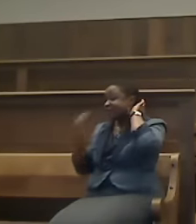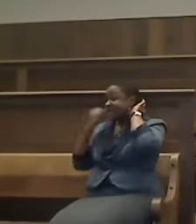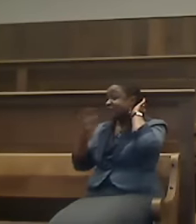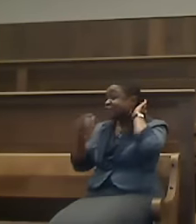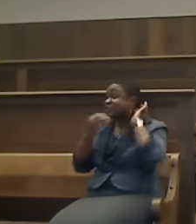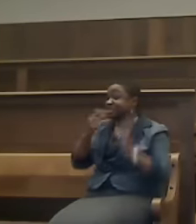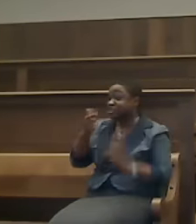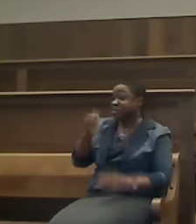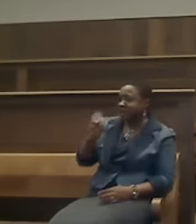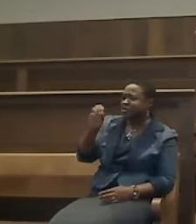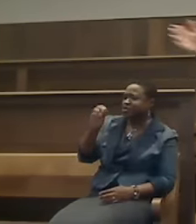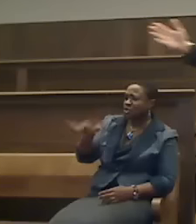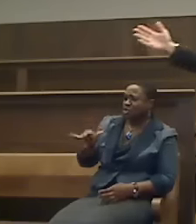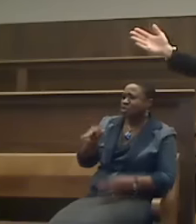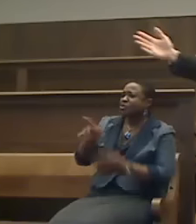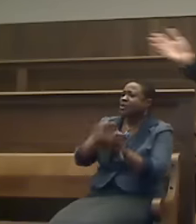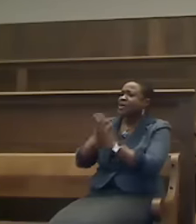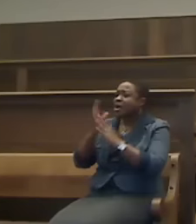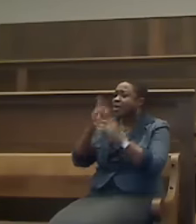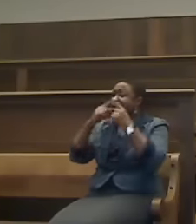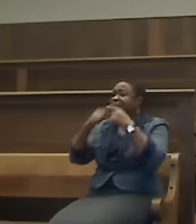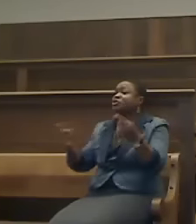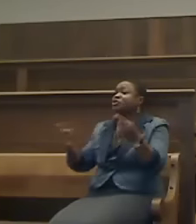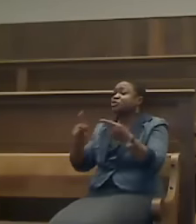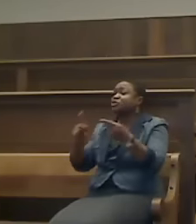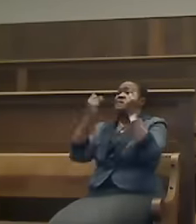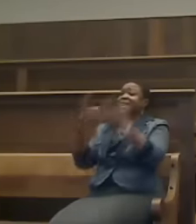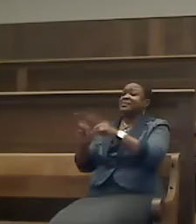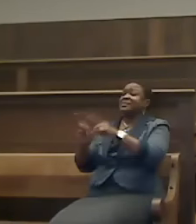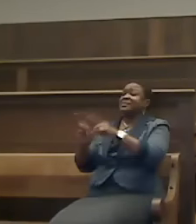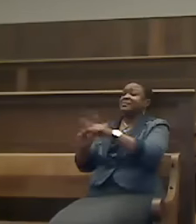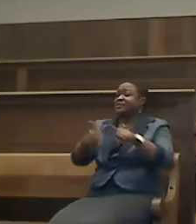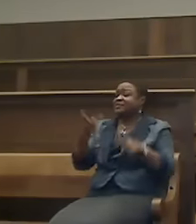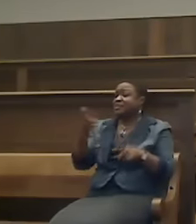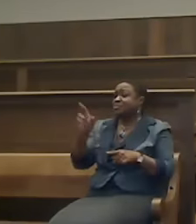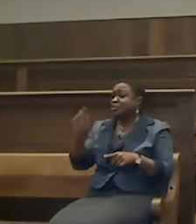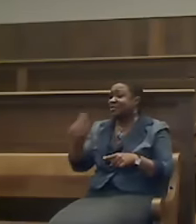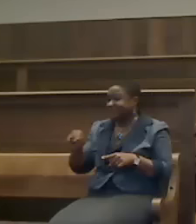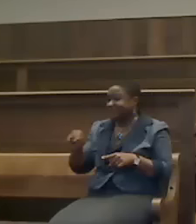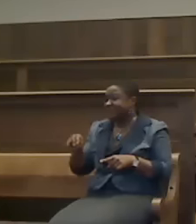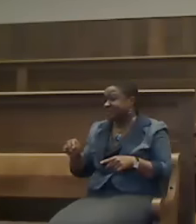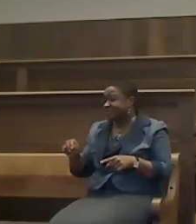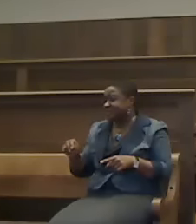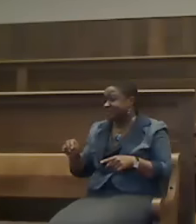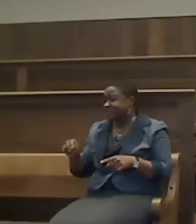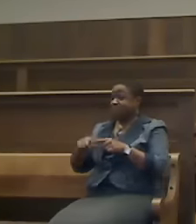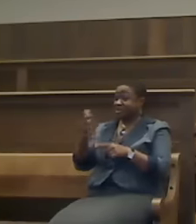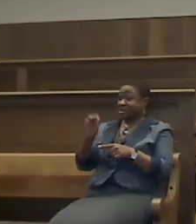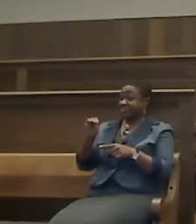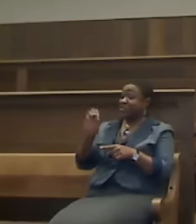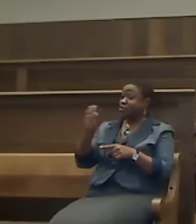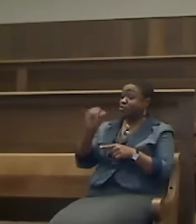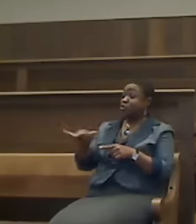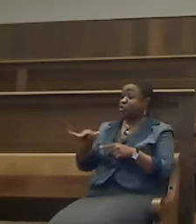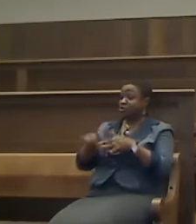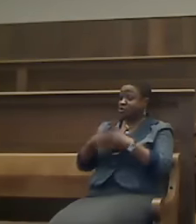GM soy, you may start getting allergic to a wide variety of proteins. Soon after GM soy was introduced, for the next 5